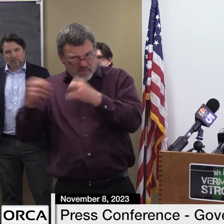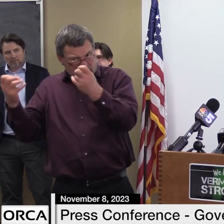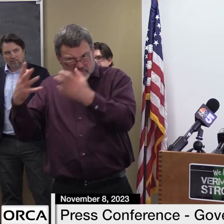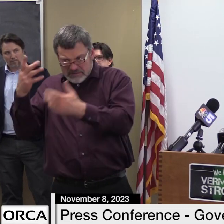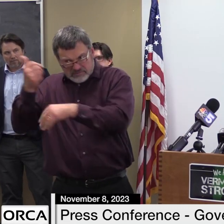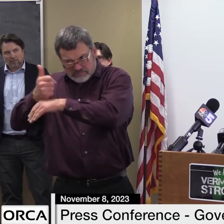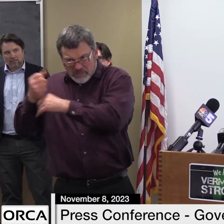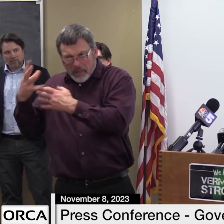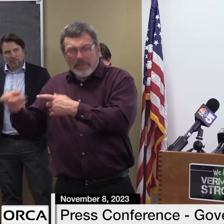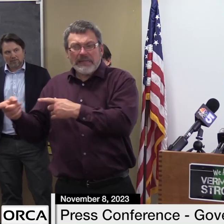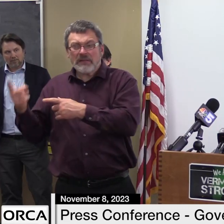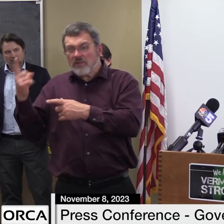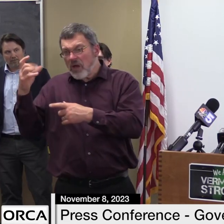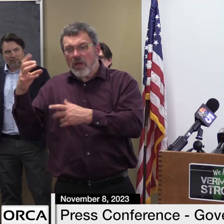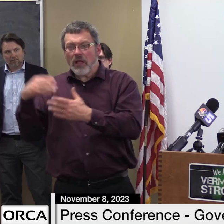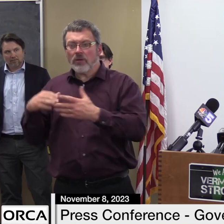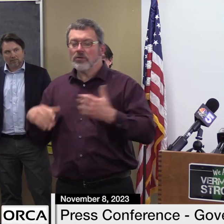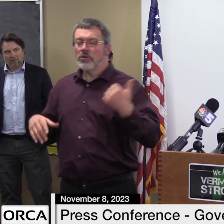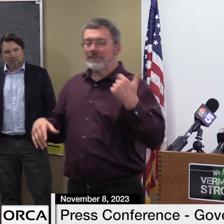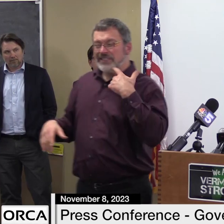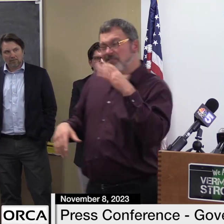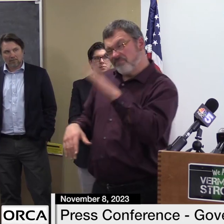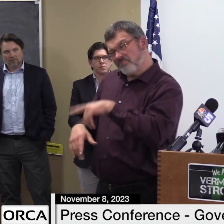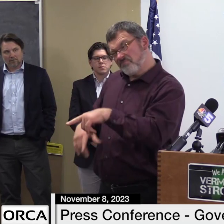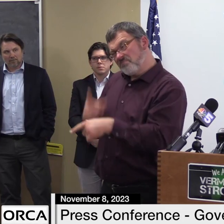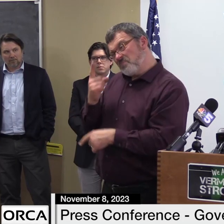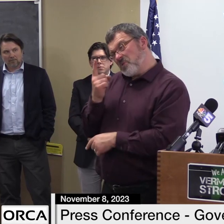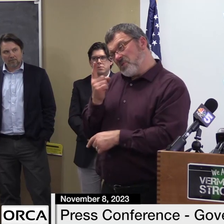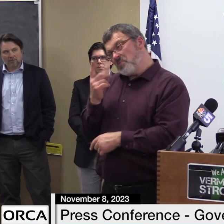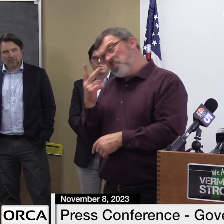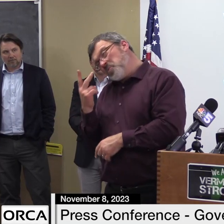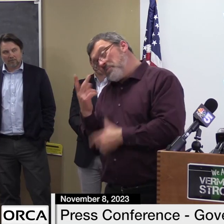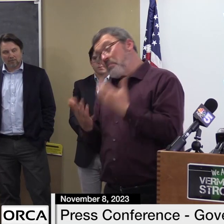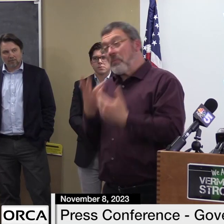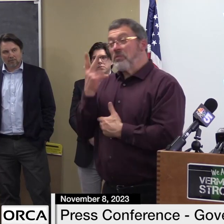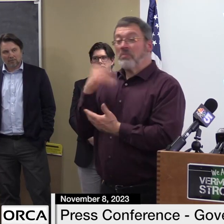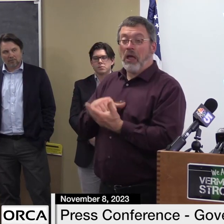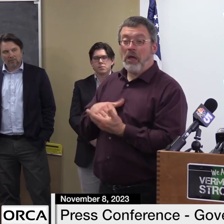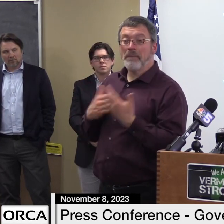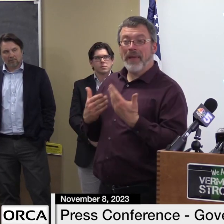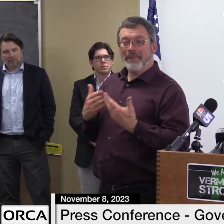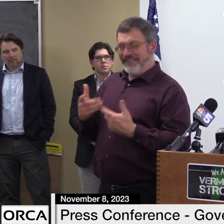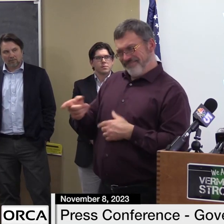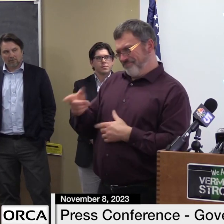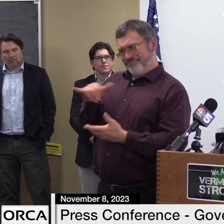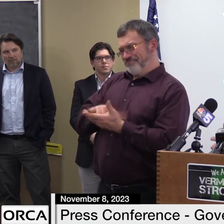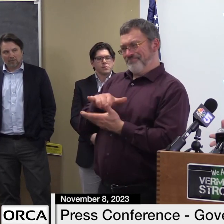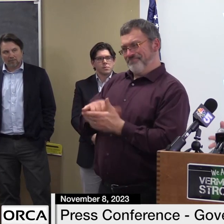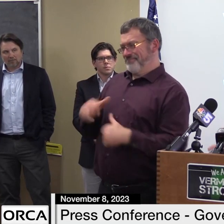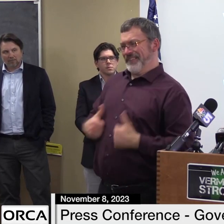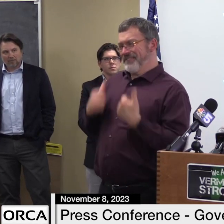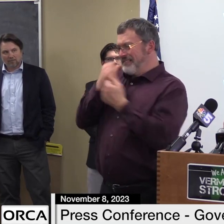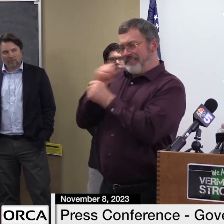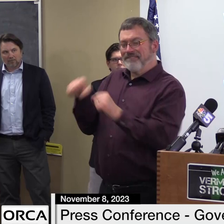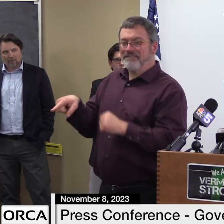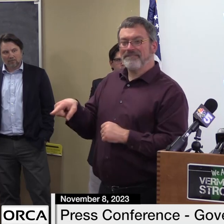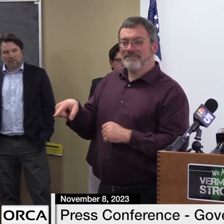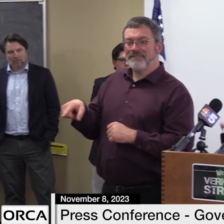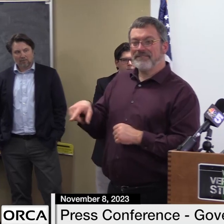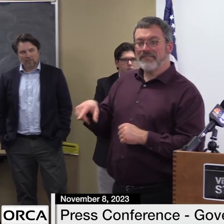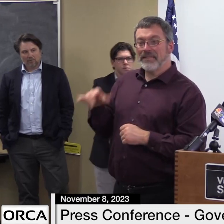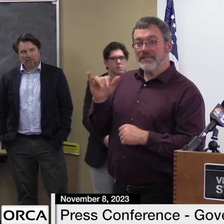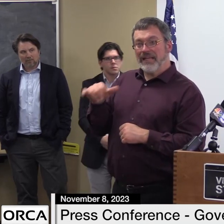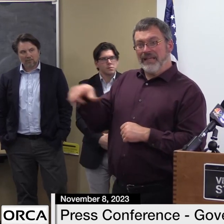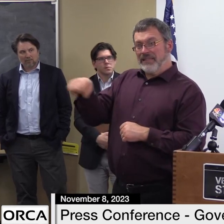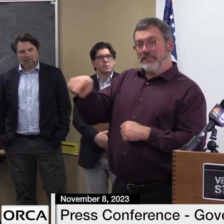on a yearly basis that are no longer habitable, and those are the types of homes that we talked about